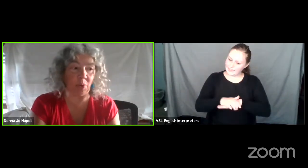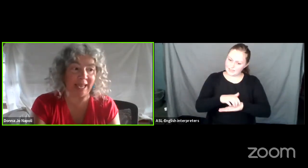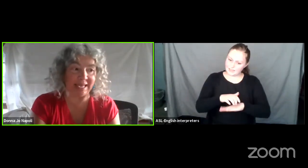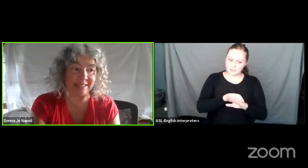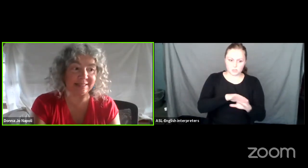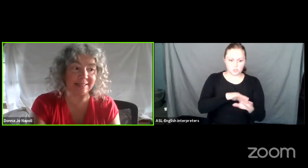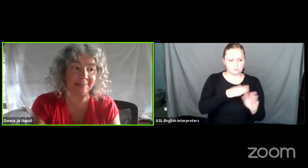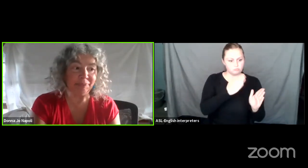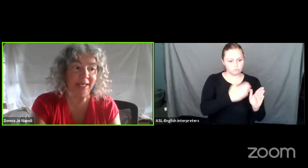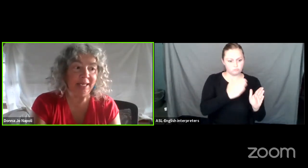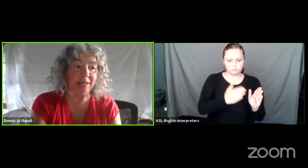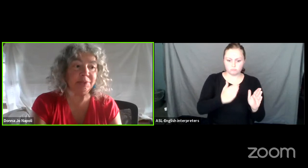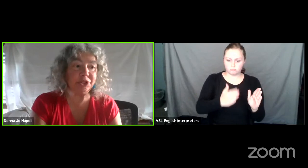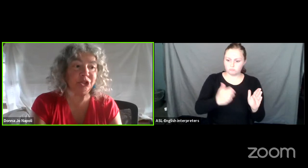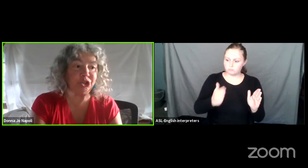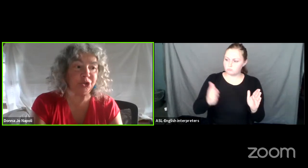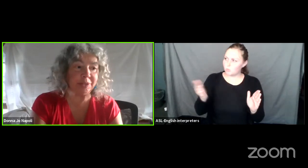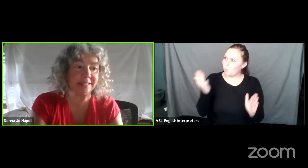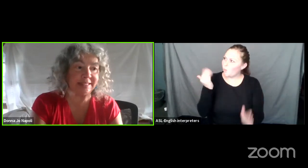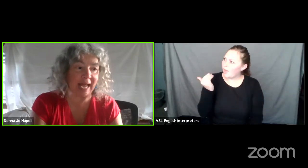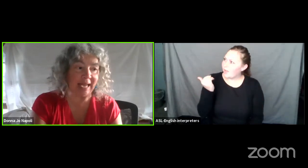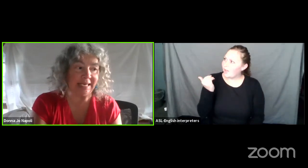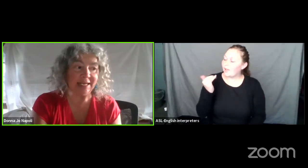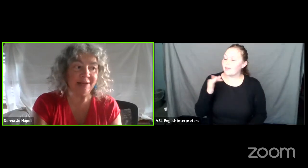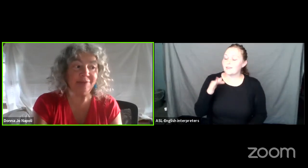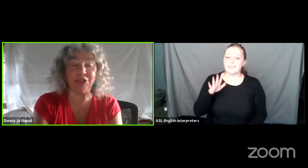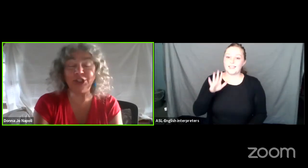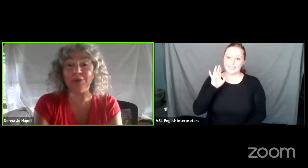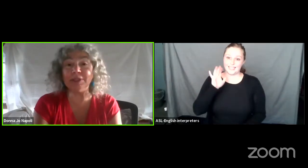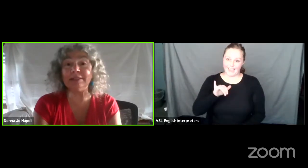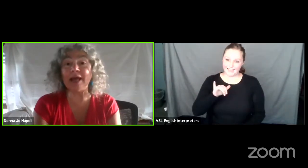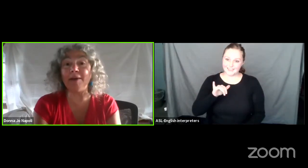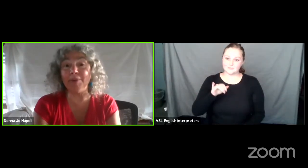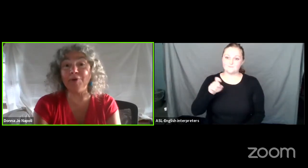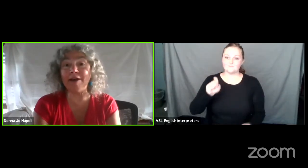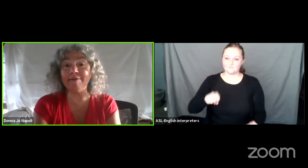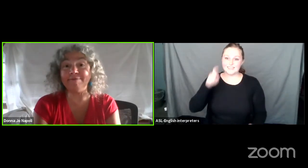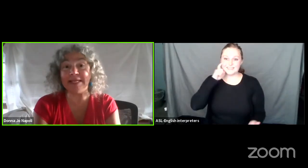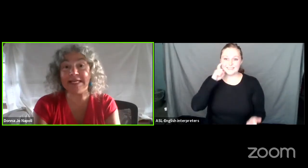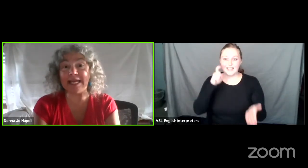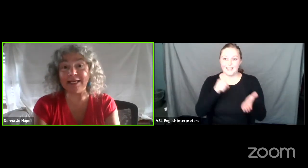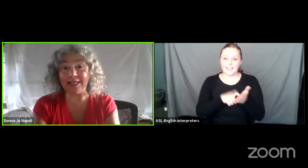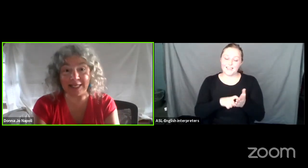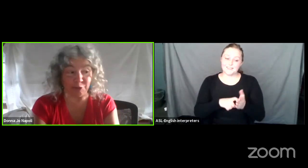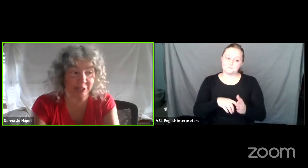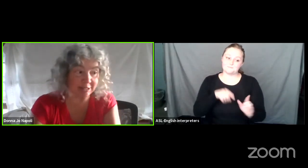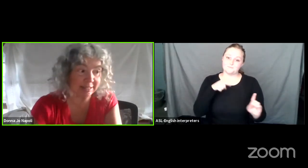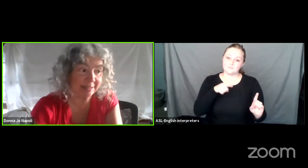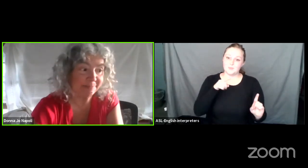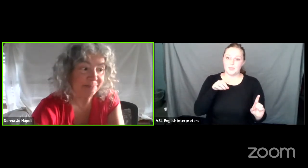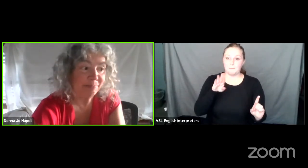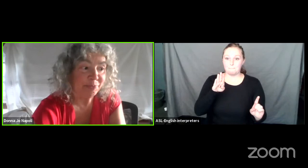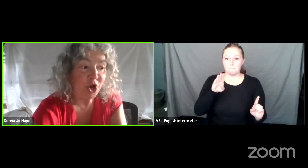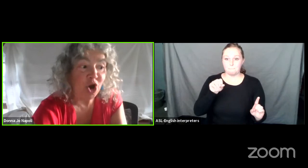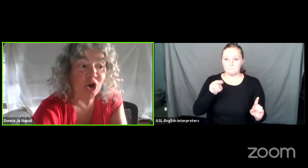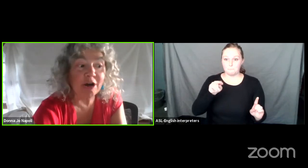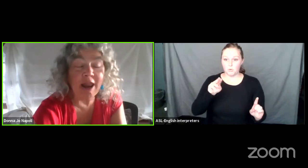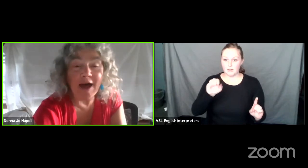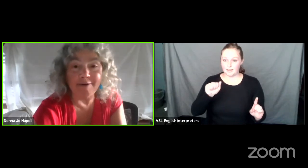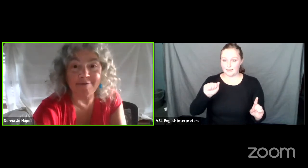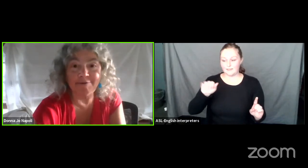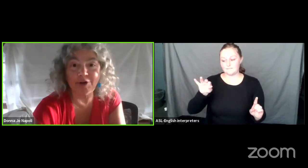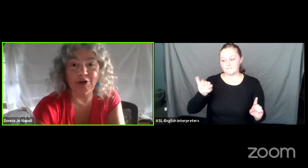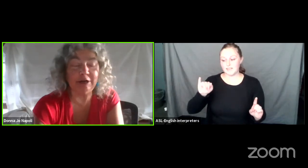specific ways. It was a sure sign that she was a bona fide linguist.